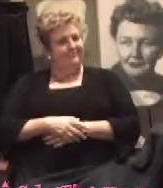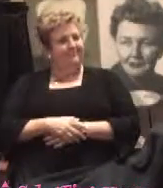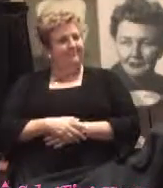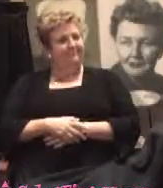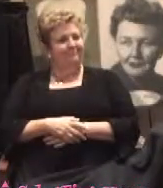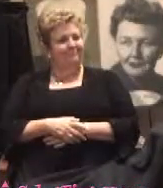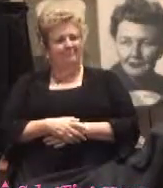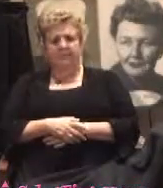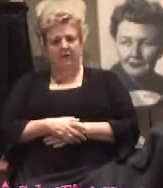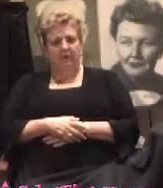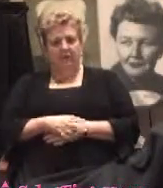They weren't there.